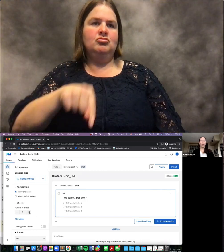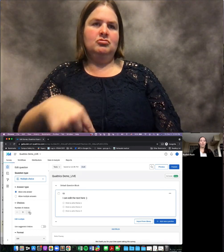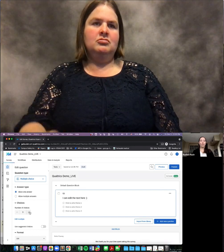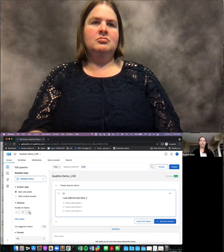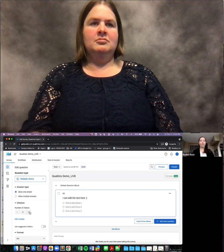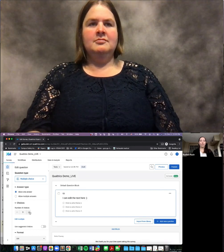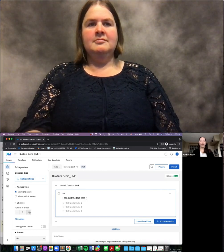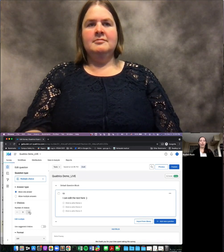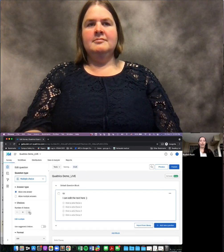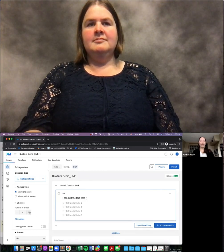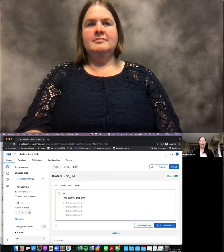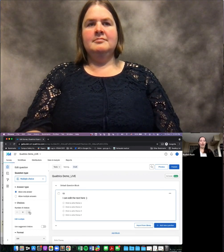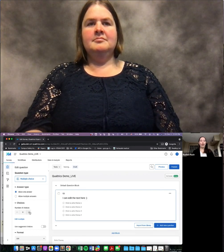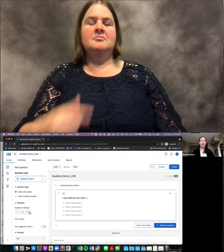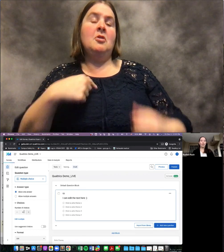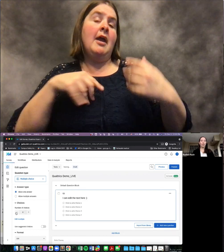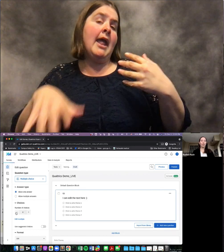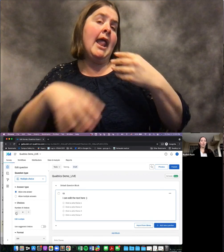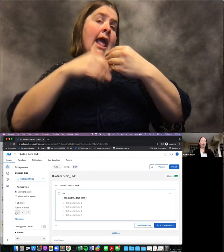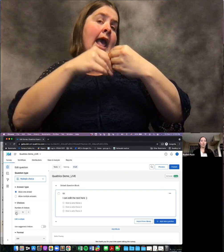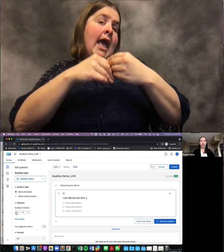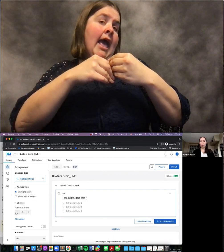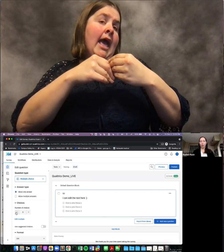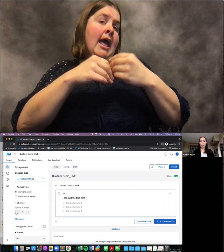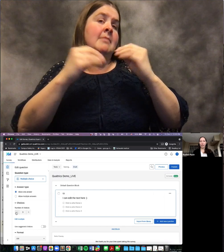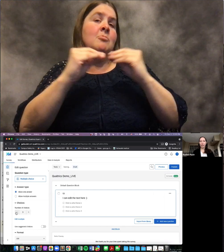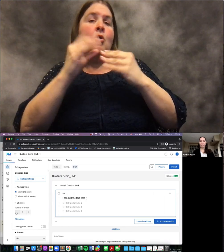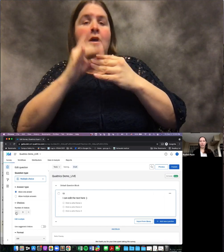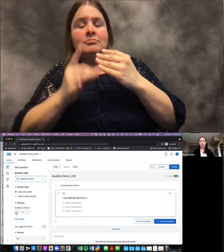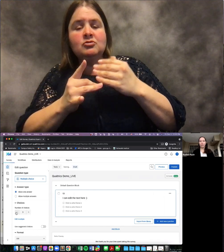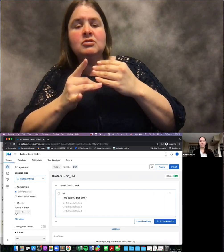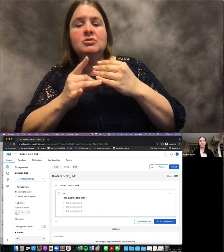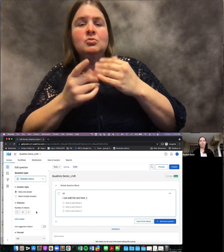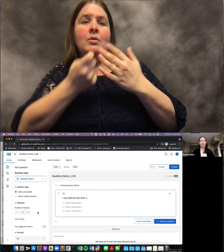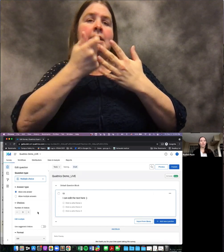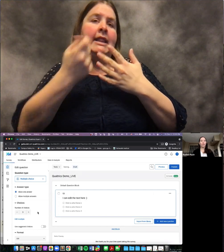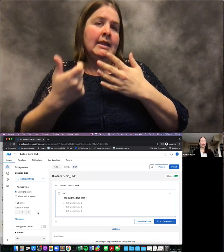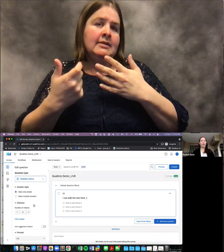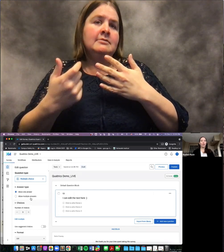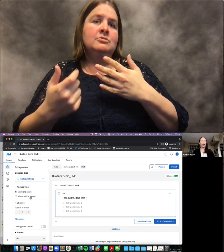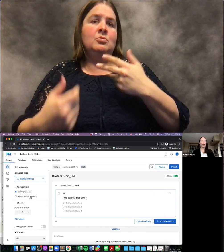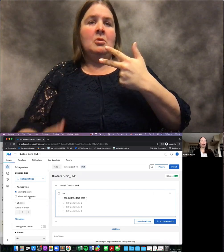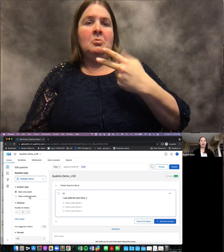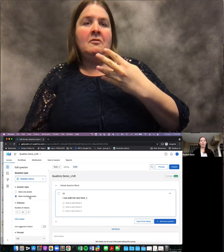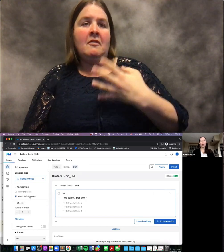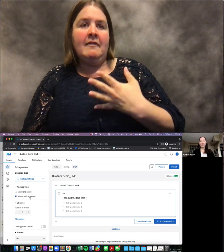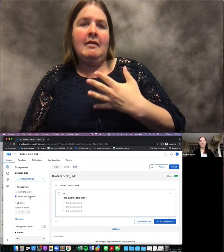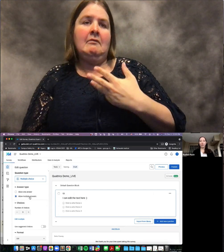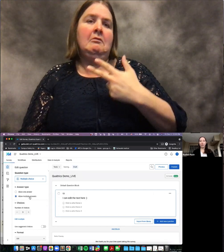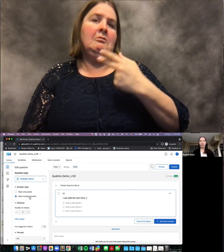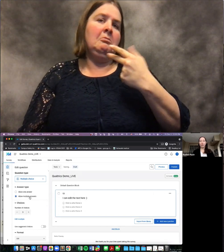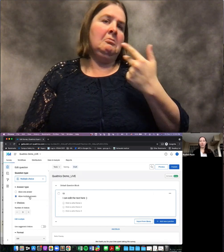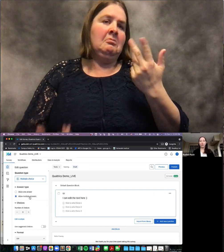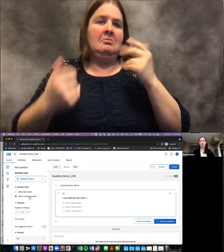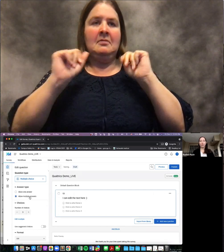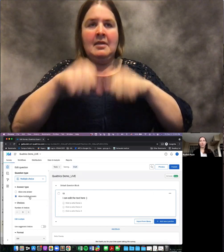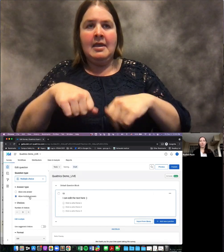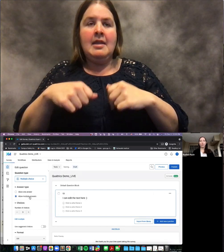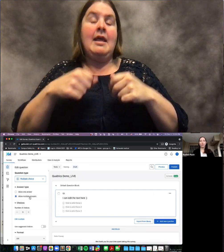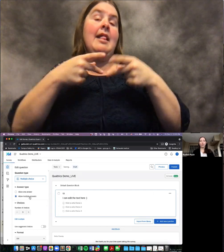So I can add or delete choices. I can allow multiple